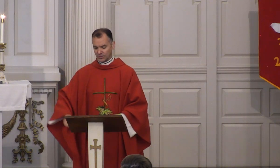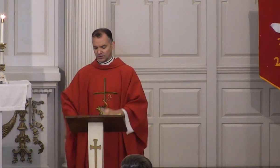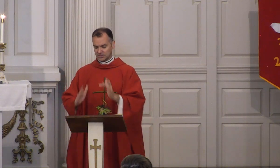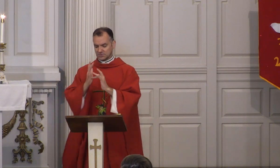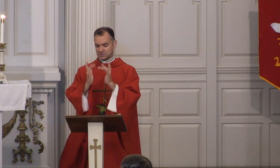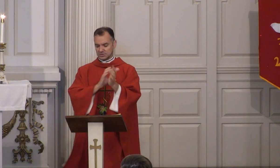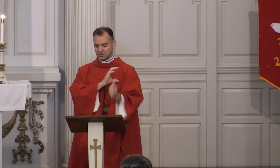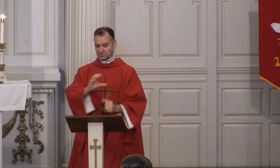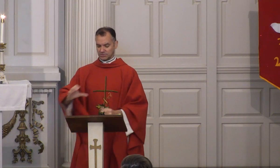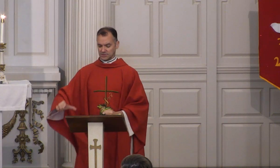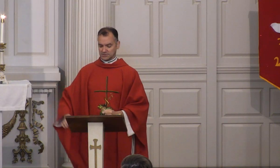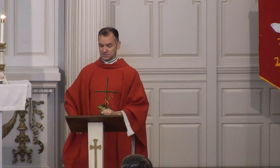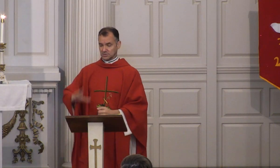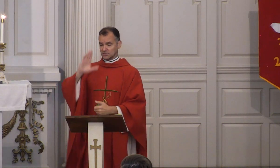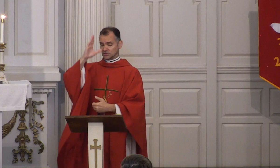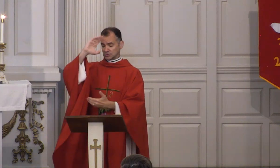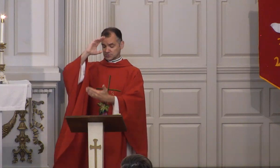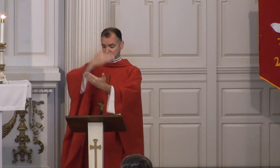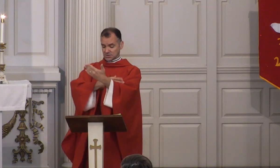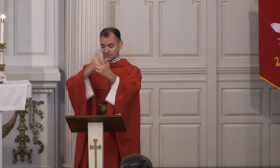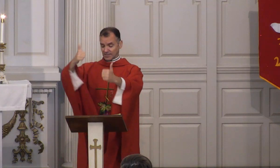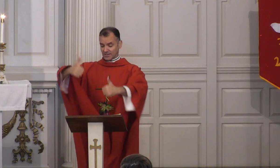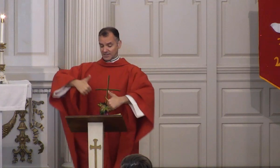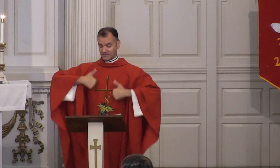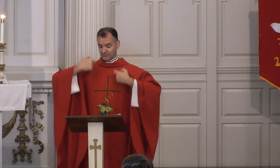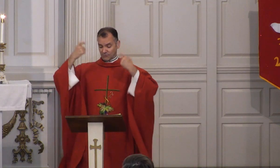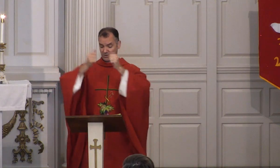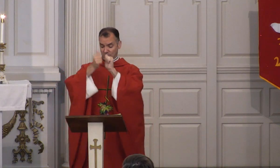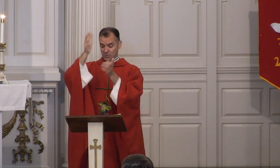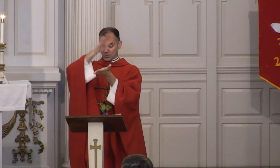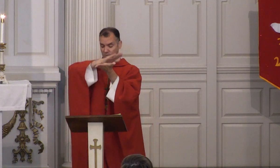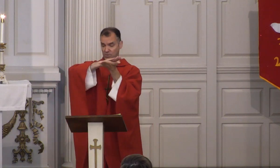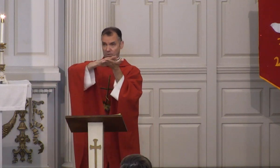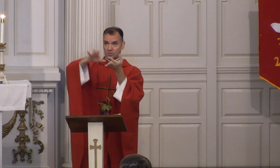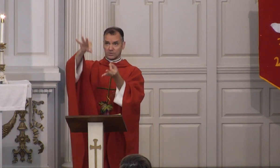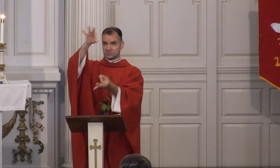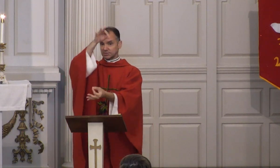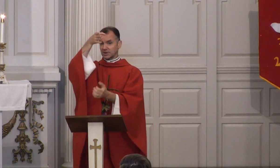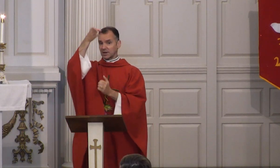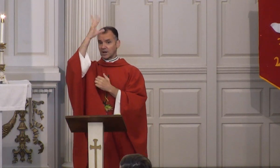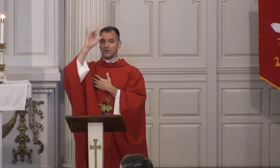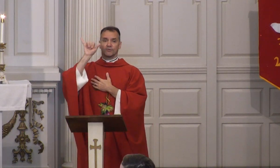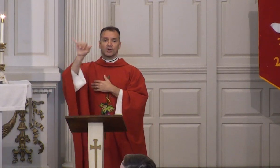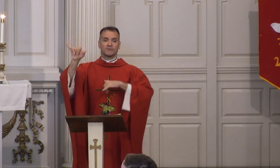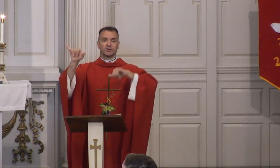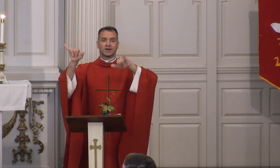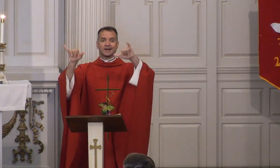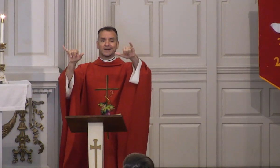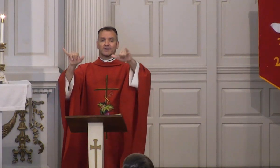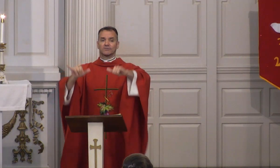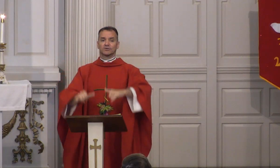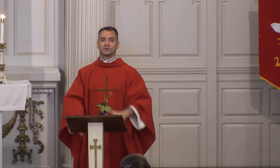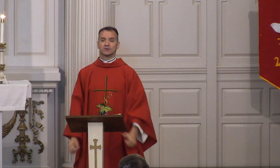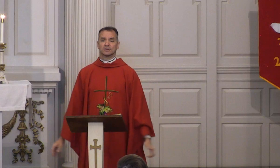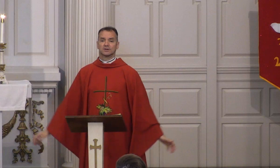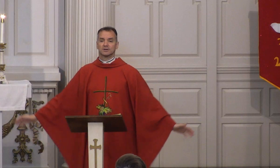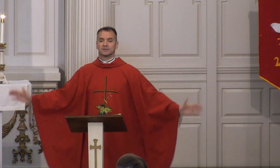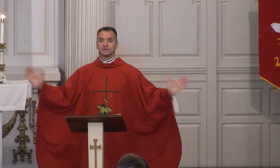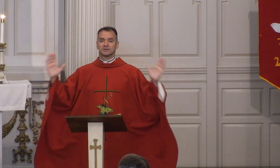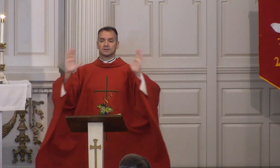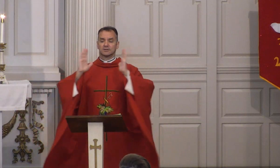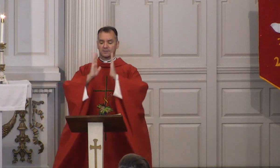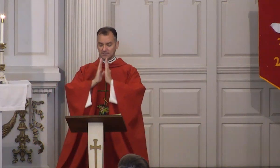Through our Lord Jesus Christ, your Son, who lives and reigns with you in the unity of the Holy Spirit,